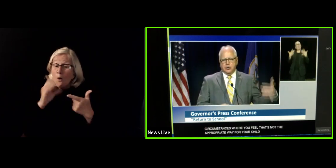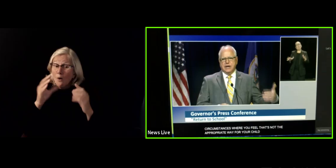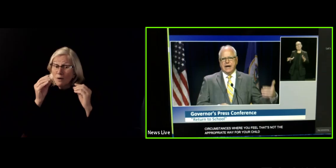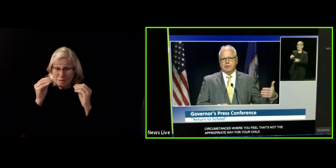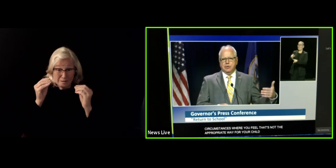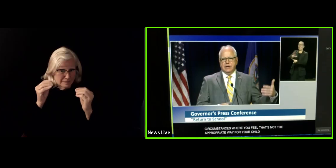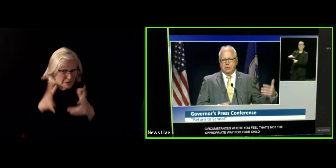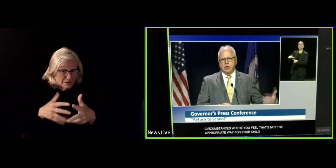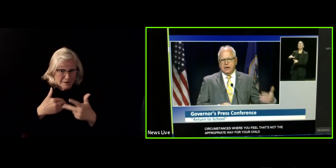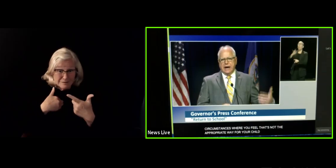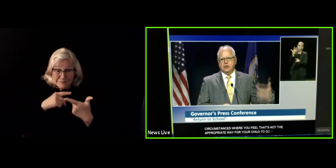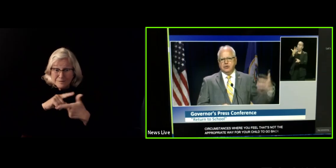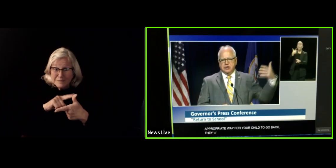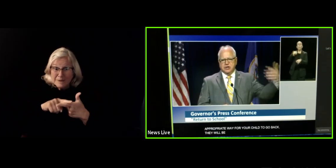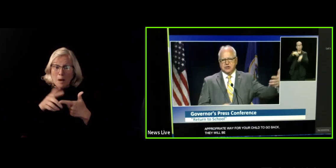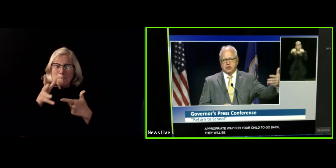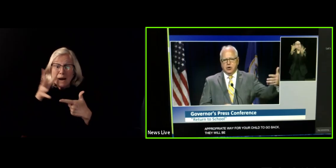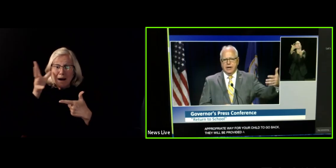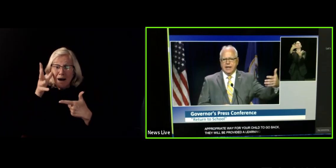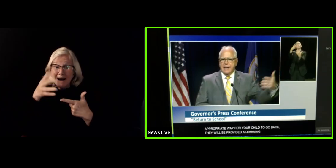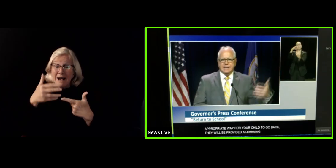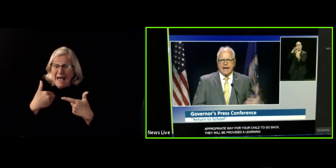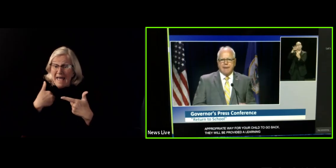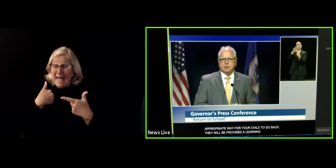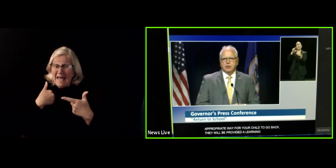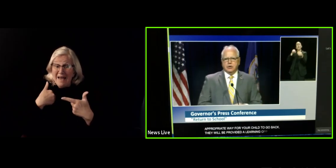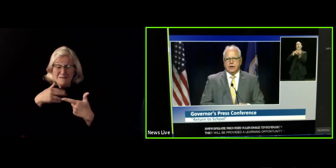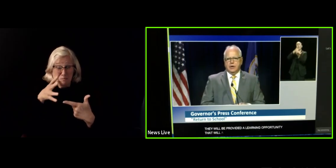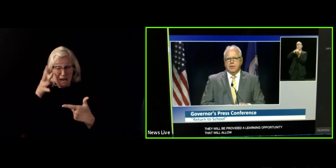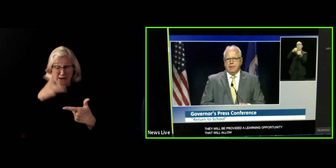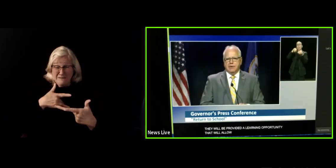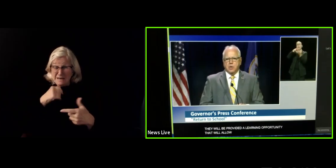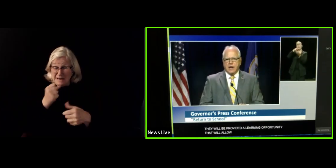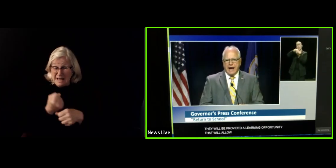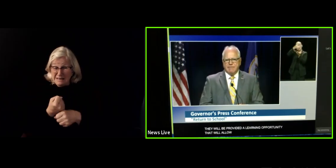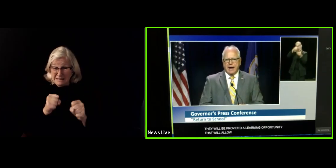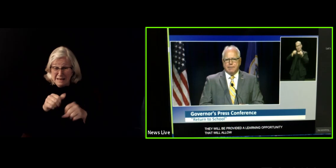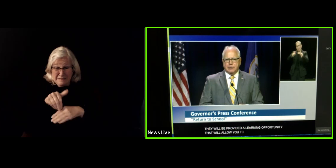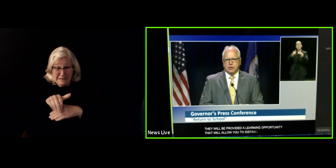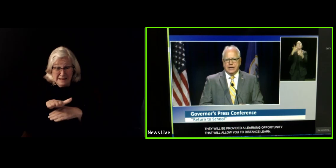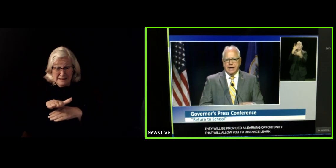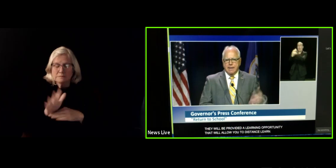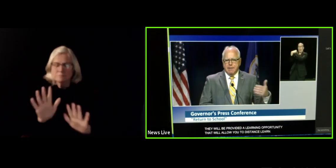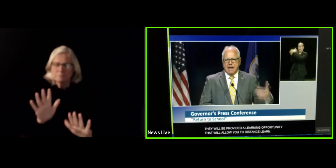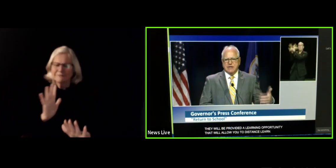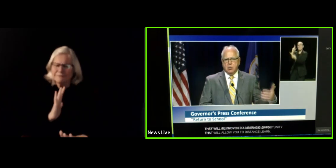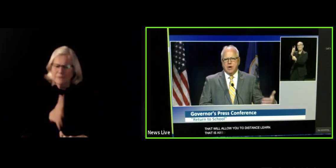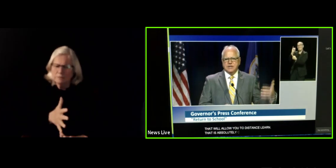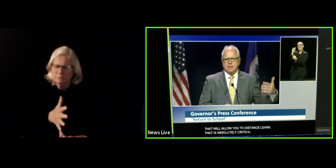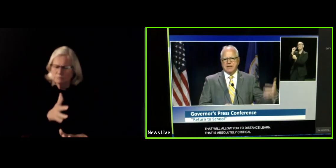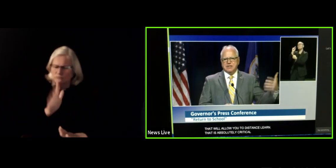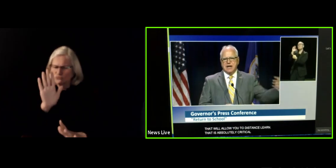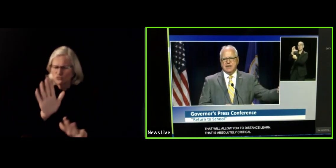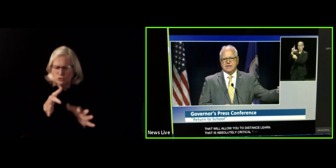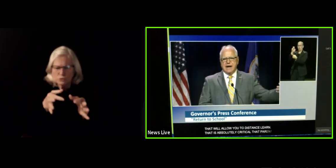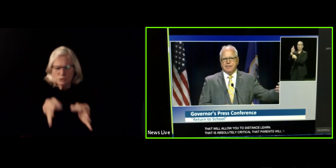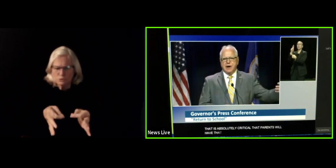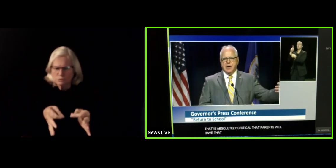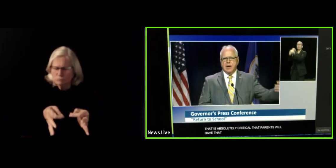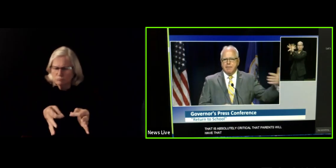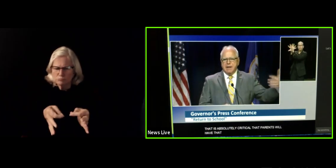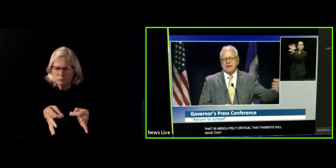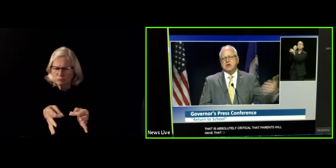learning opportunity that will allow you to distance learn. That is absolutely critical that parents will have that opportunity based on what is the best data that's out